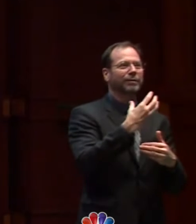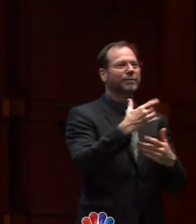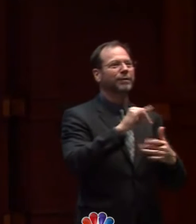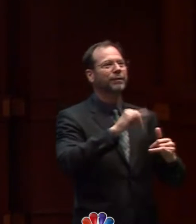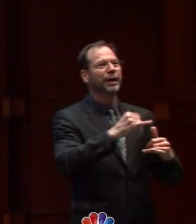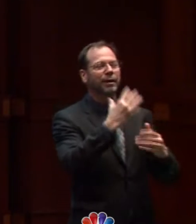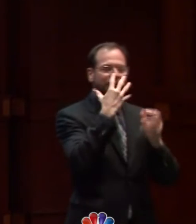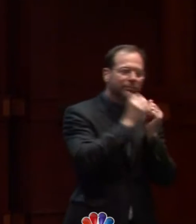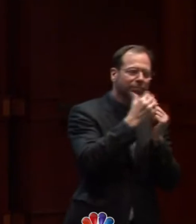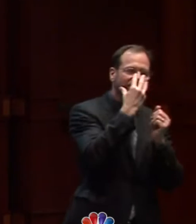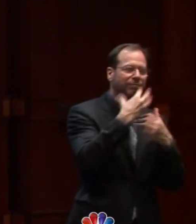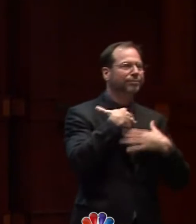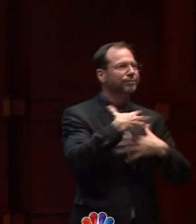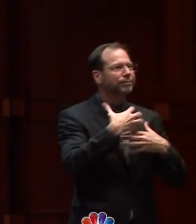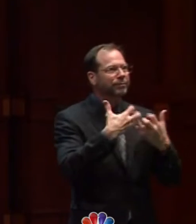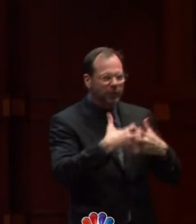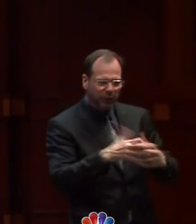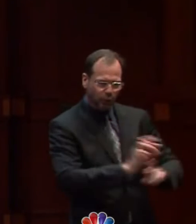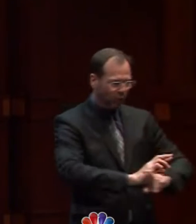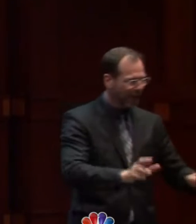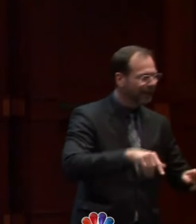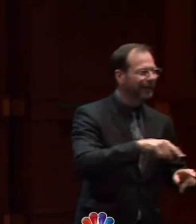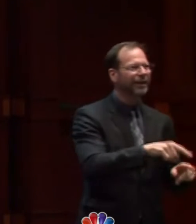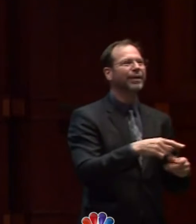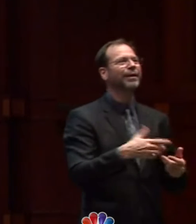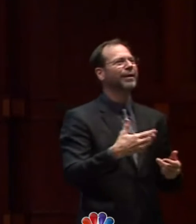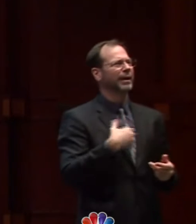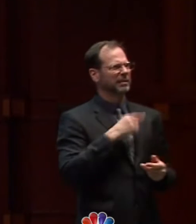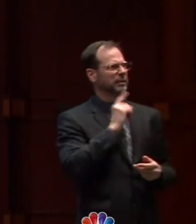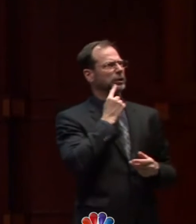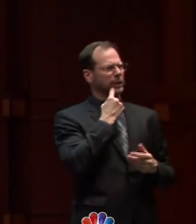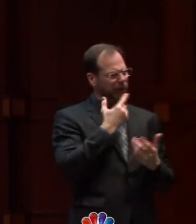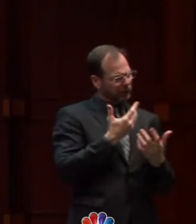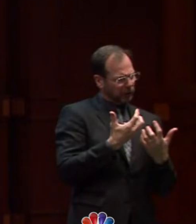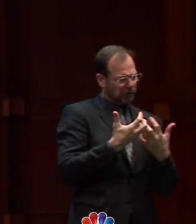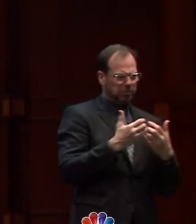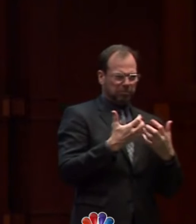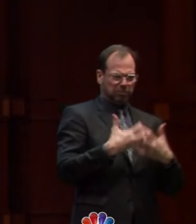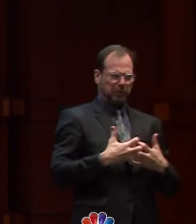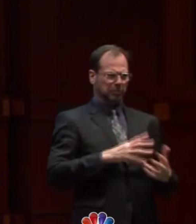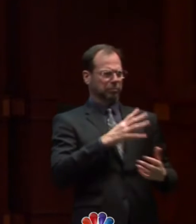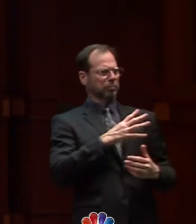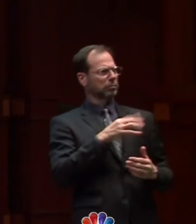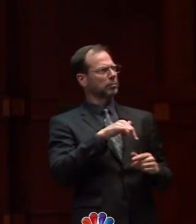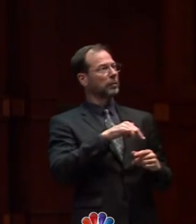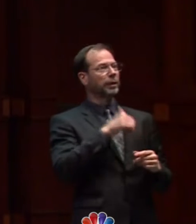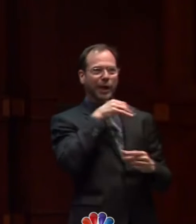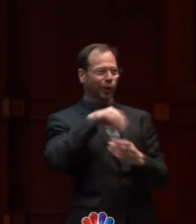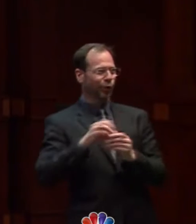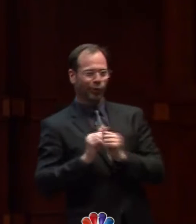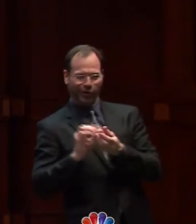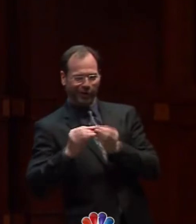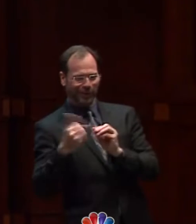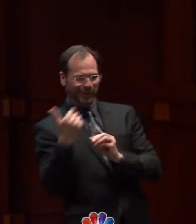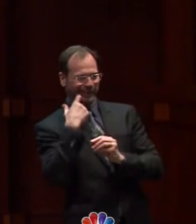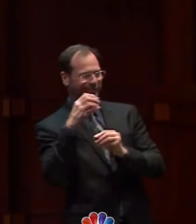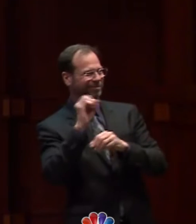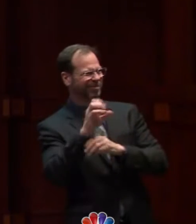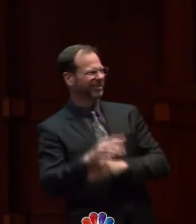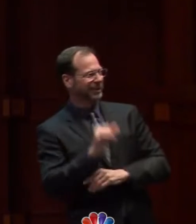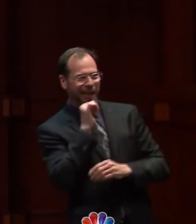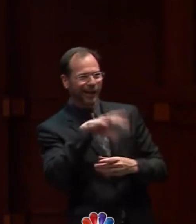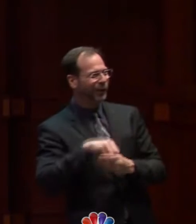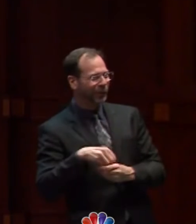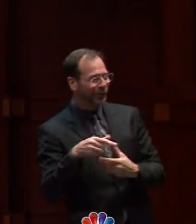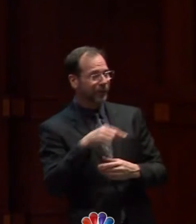in them. Most anesthesia machines have a pretty sophisticated ventilator on them, which is not in the number that the governor mentioned.